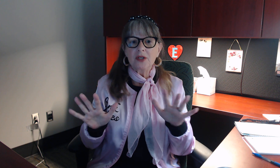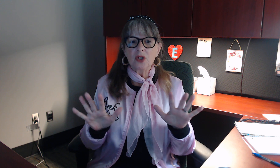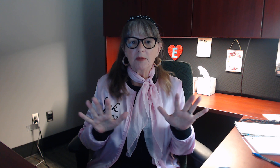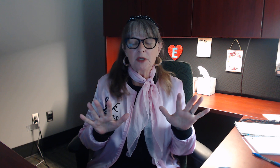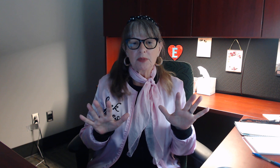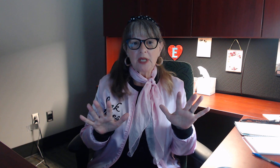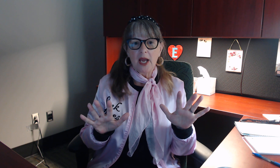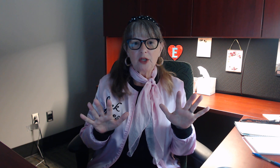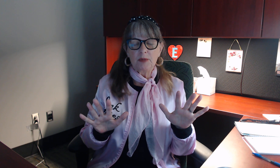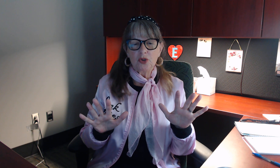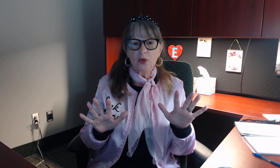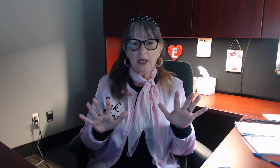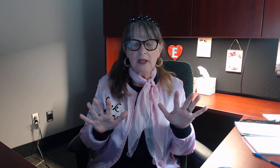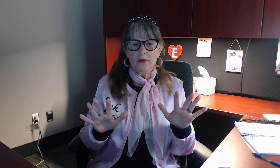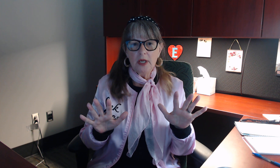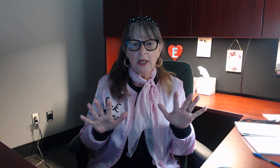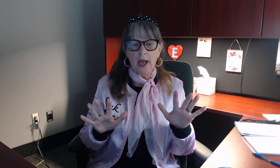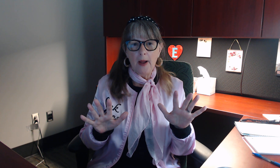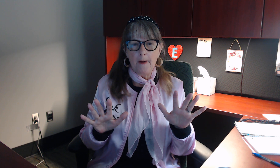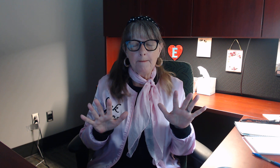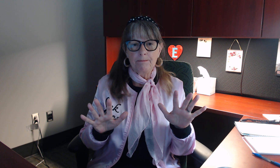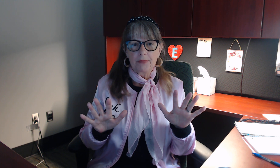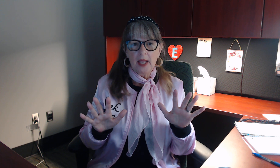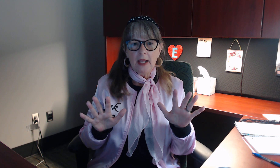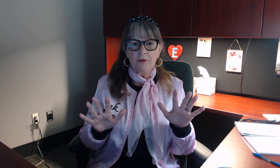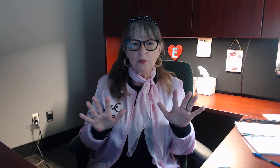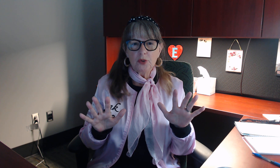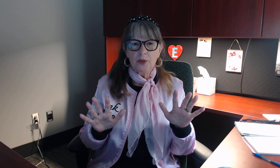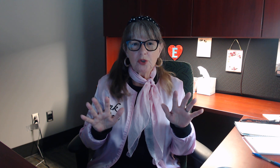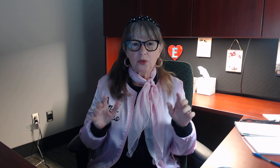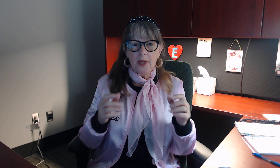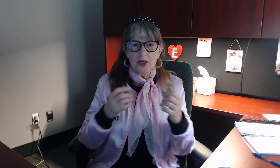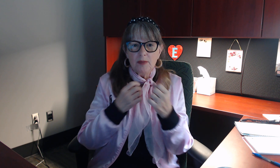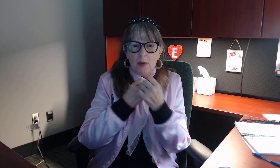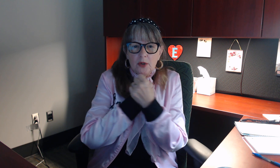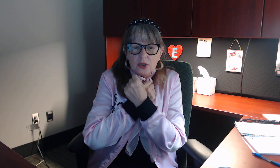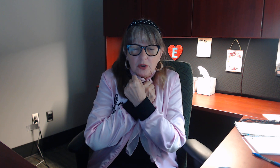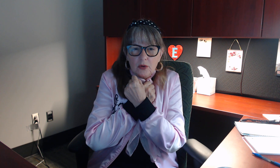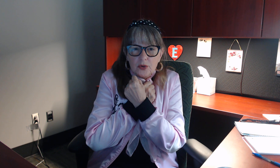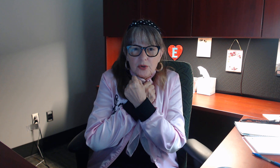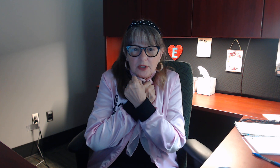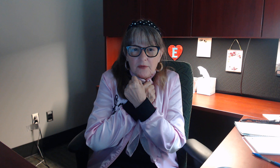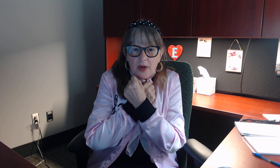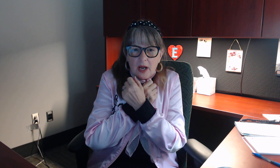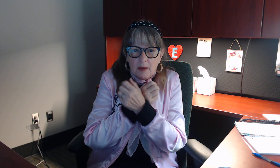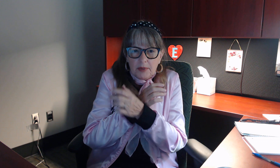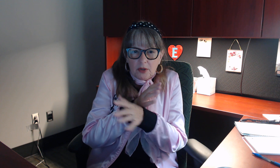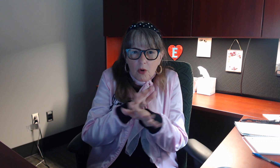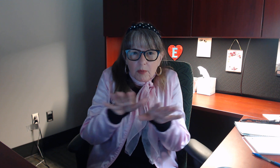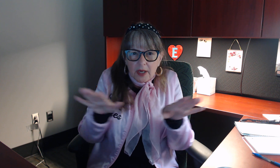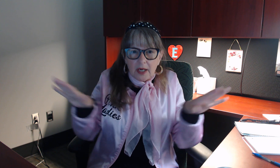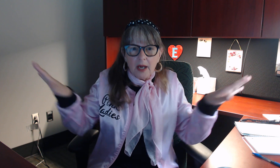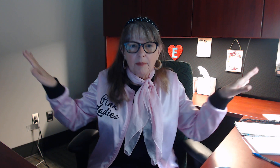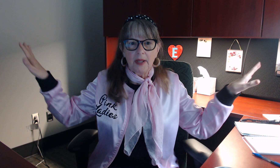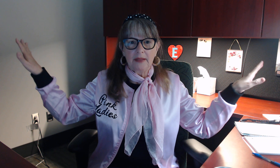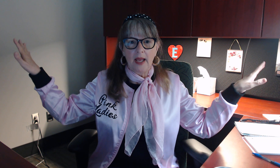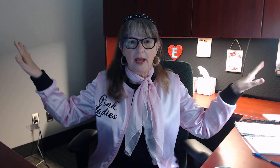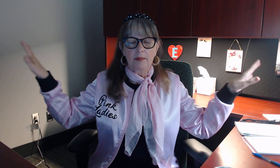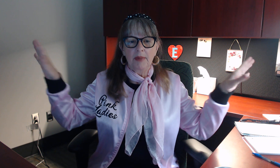to be some signs, but you could even, if you were doing charades, you might want to just close yourself up and open it up like that. But